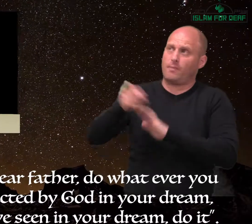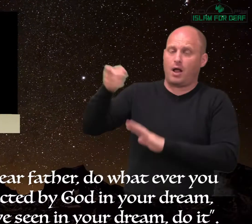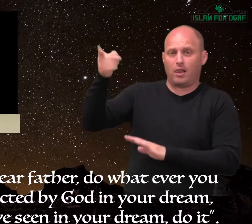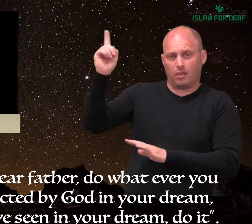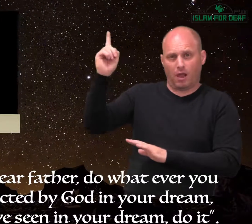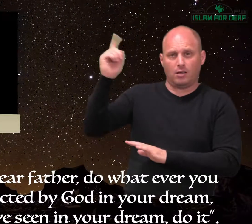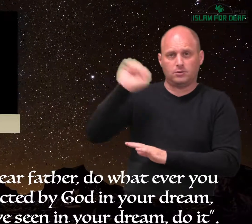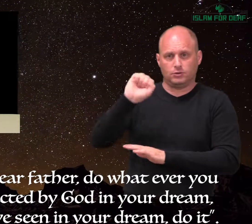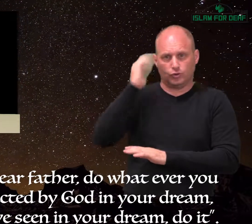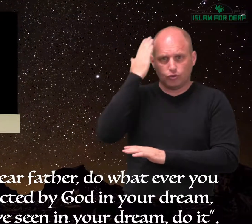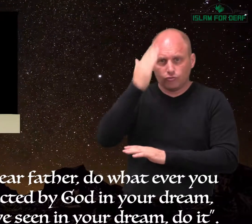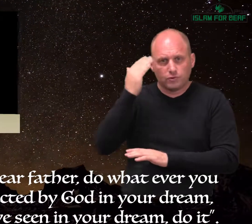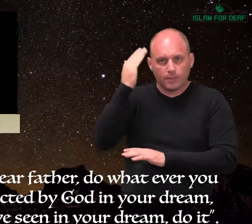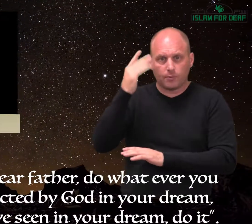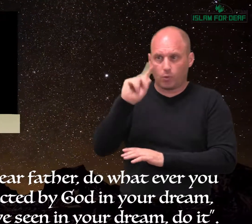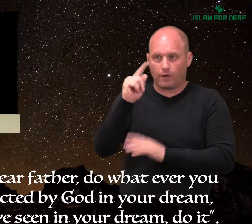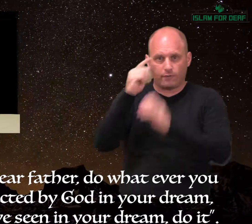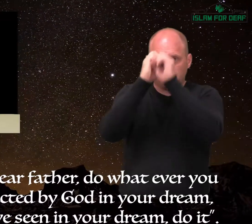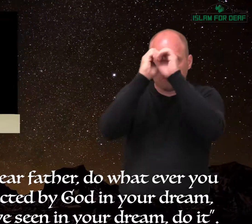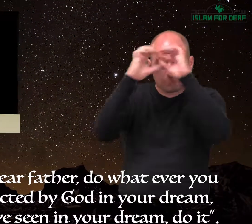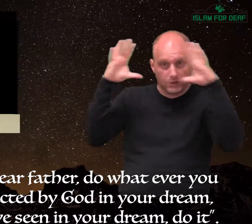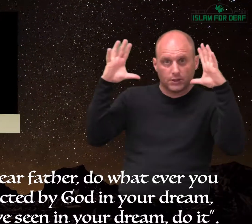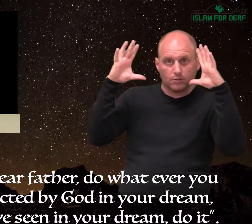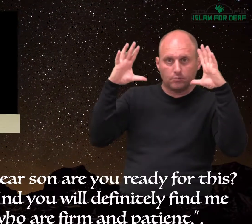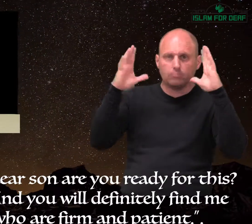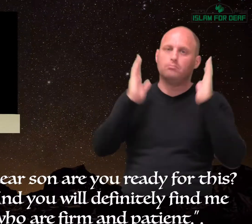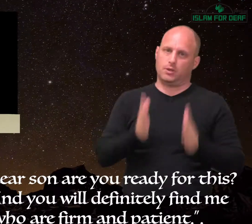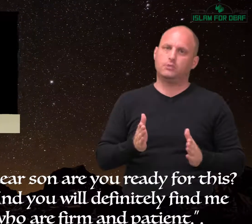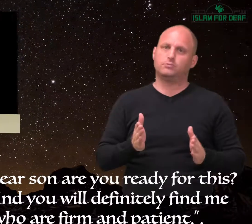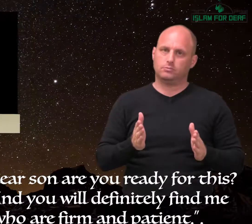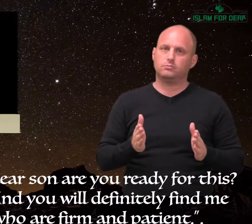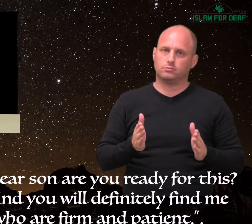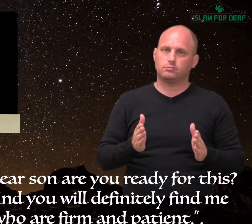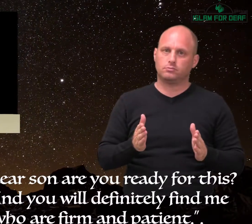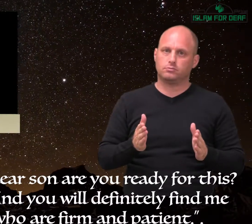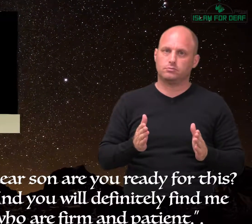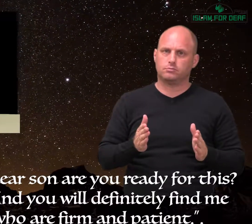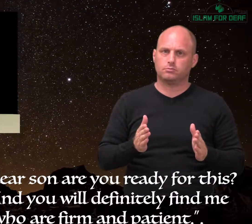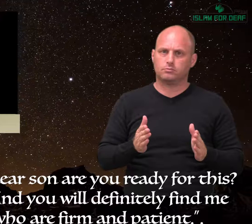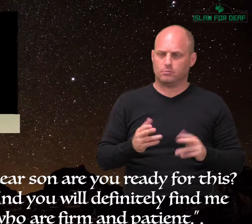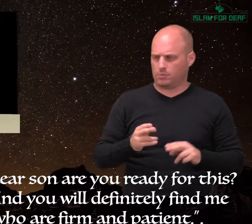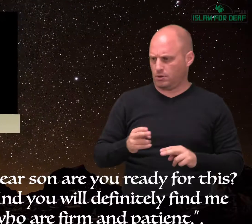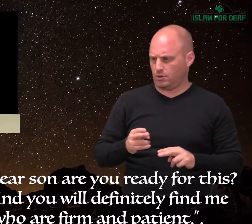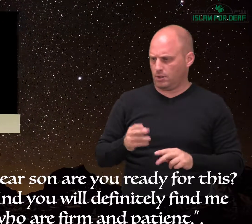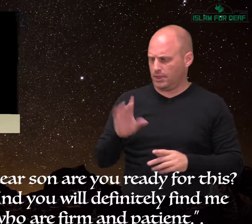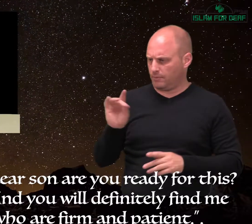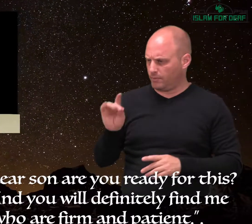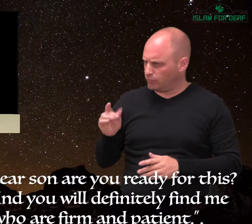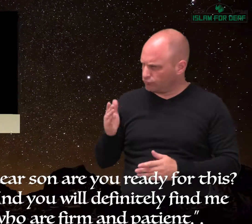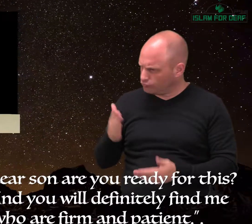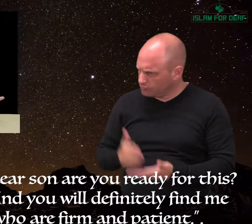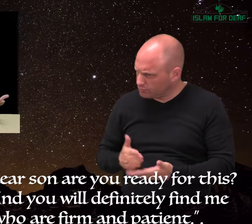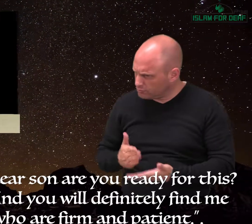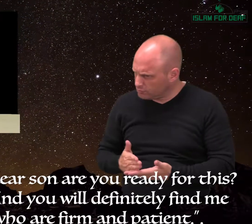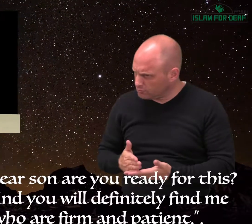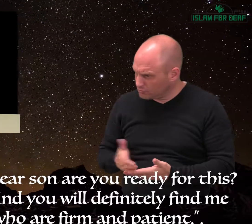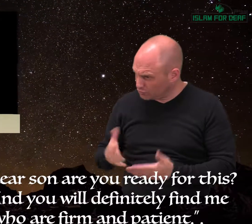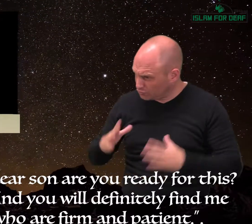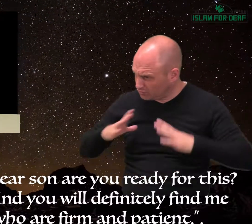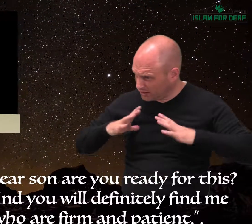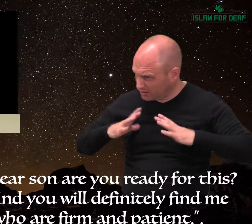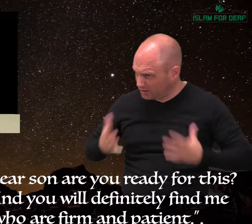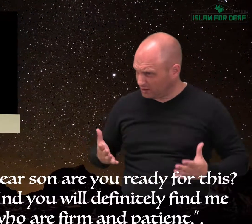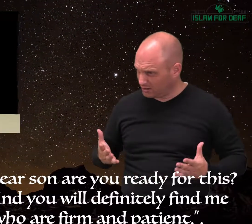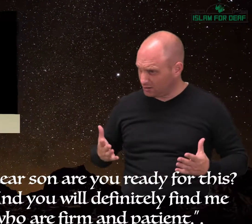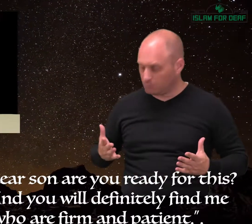in your dream, whatever you have seen in dream, do it. He said, really, oh, dear son, are you ready for this? He said, yes,